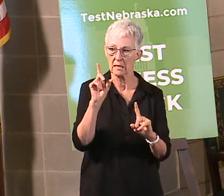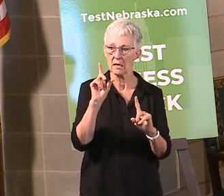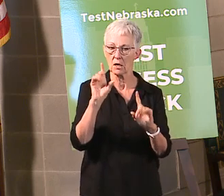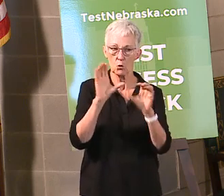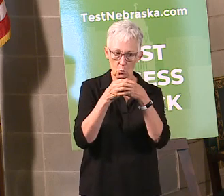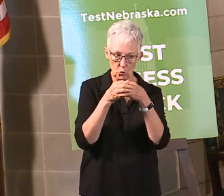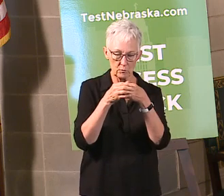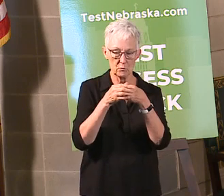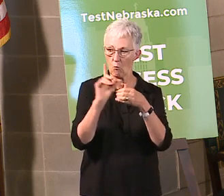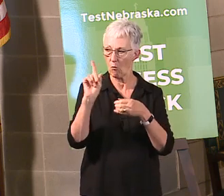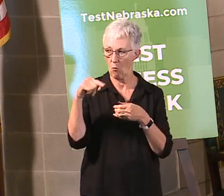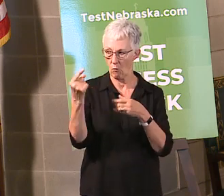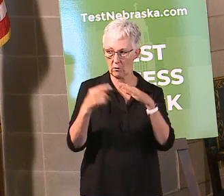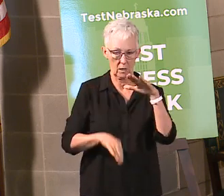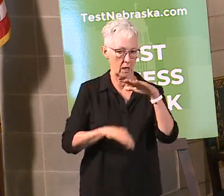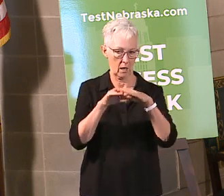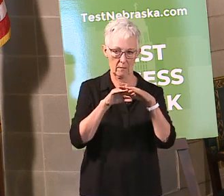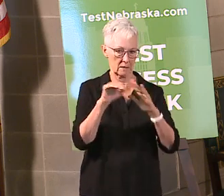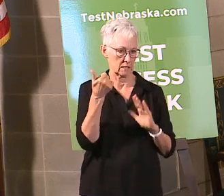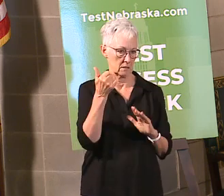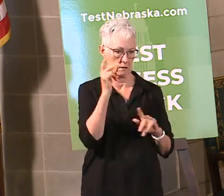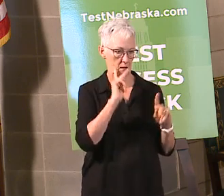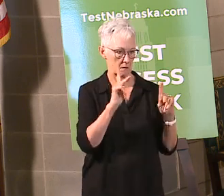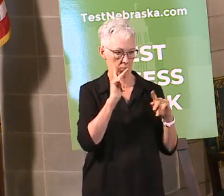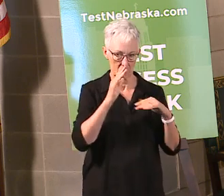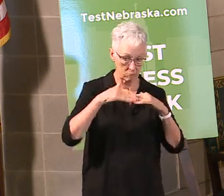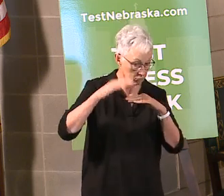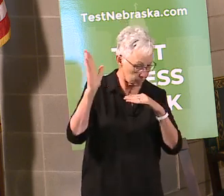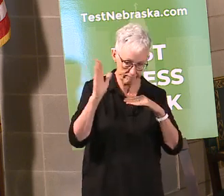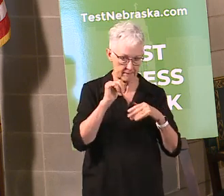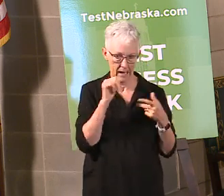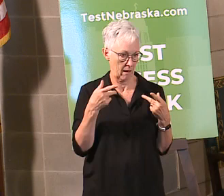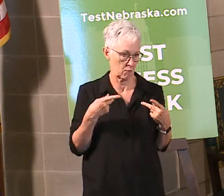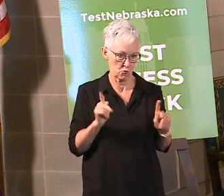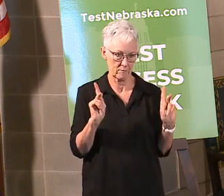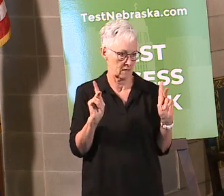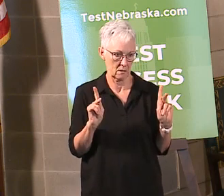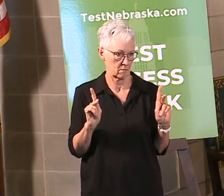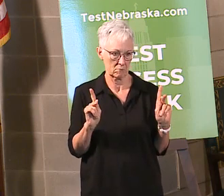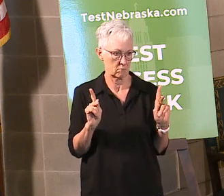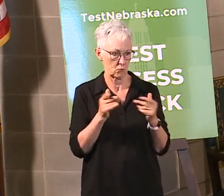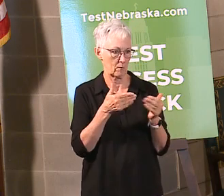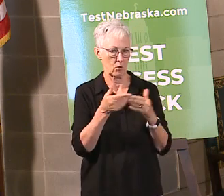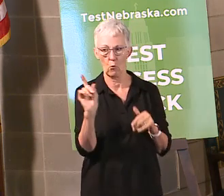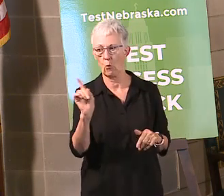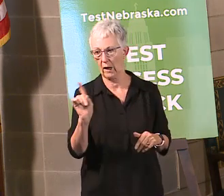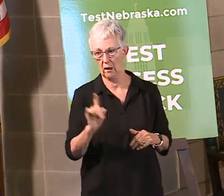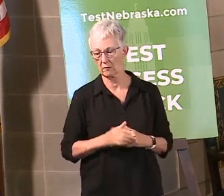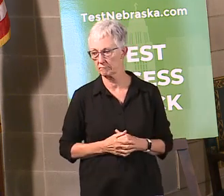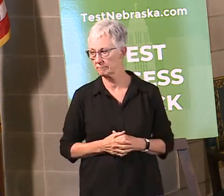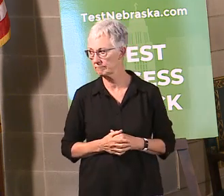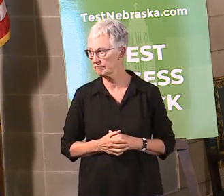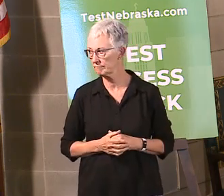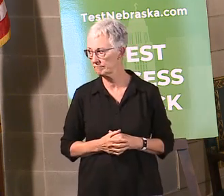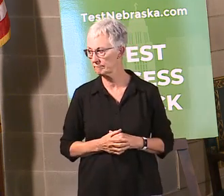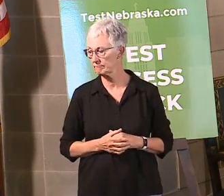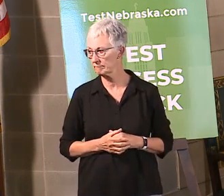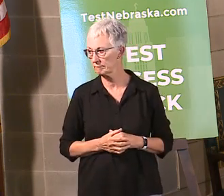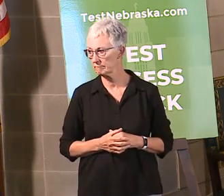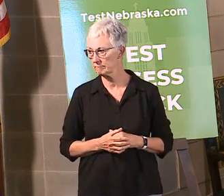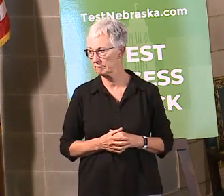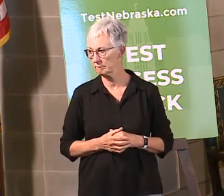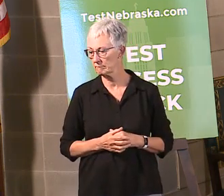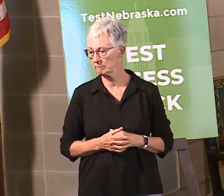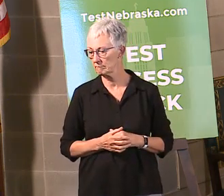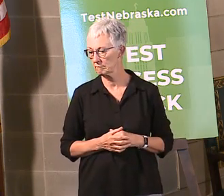of virus by preventing large groups of people from gathering. And that is what we want to continue to do through the rest of this month. Don Walton has a follow-up question.